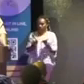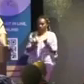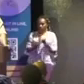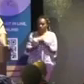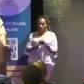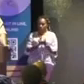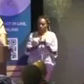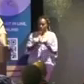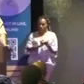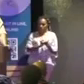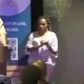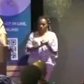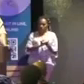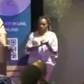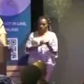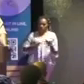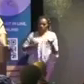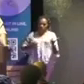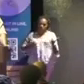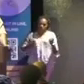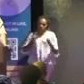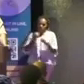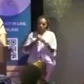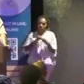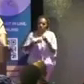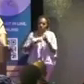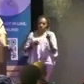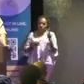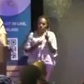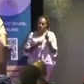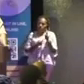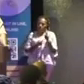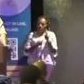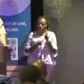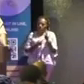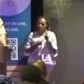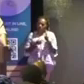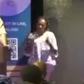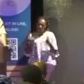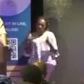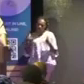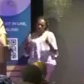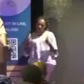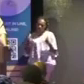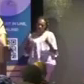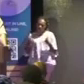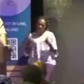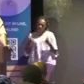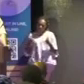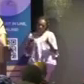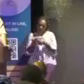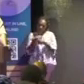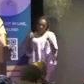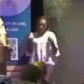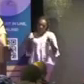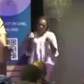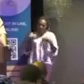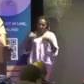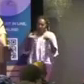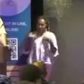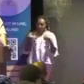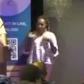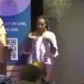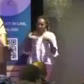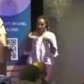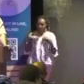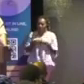Mary only walk long or some like him legal business long mibla. How do you give relief to that? Because